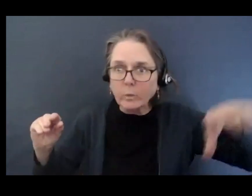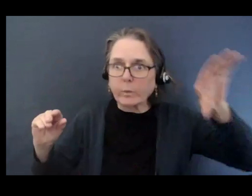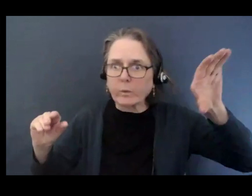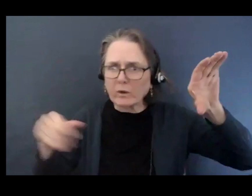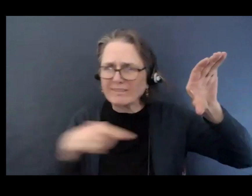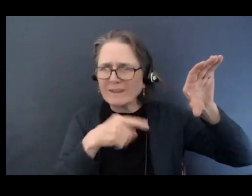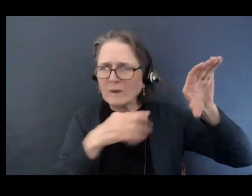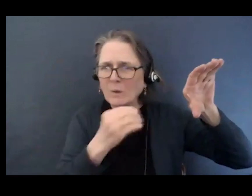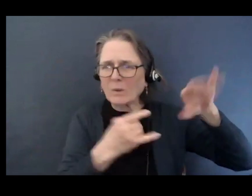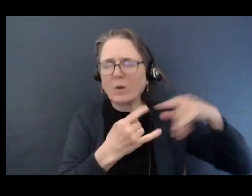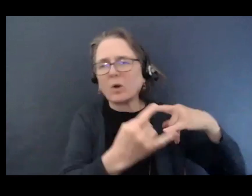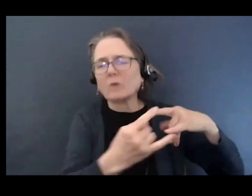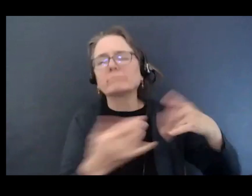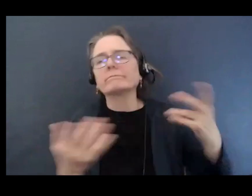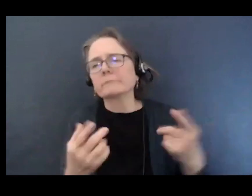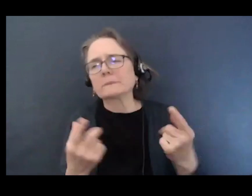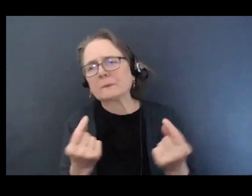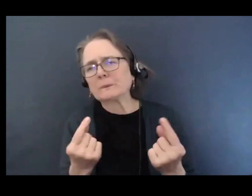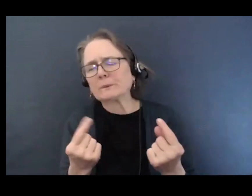Yes, a valid concern.